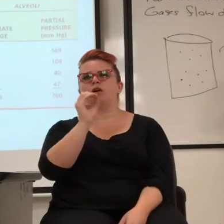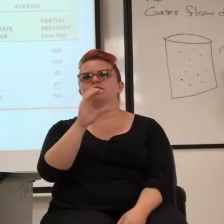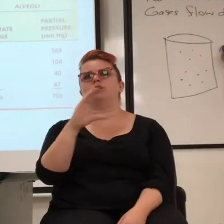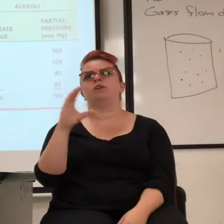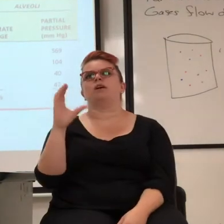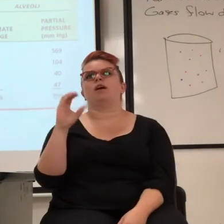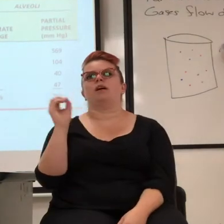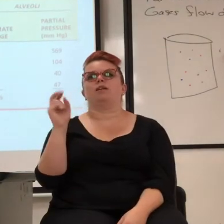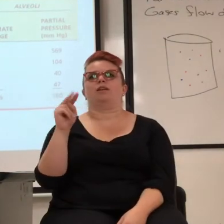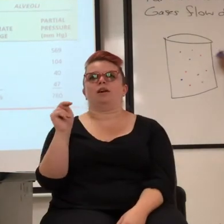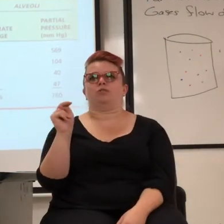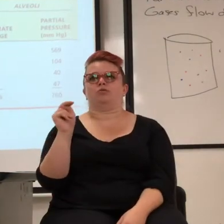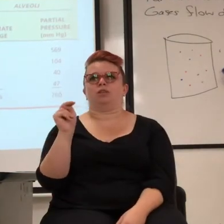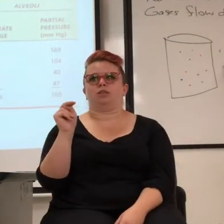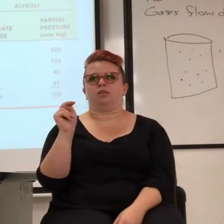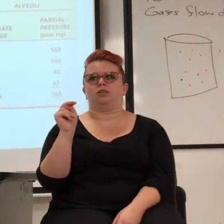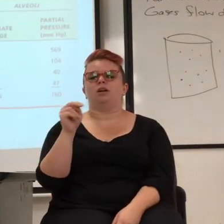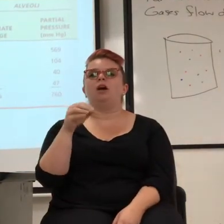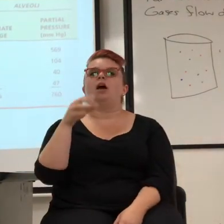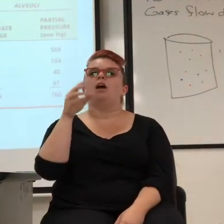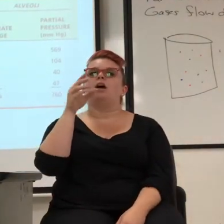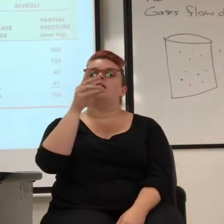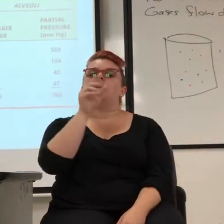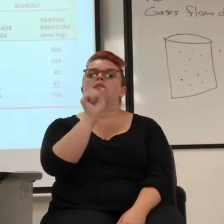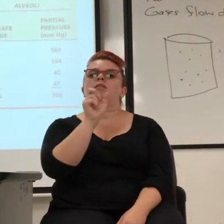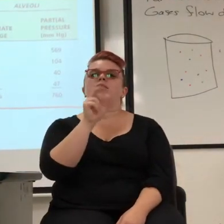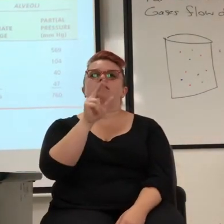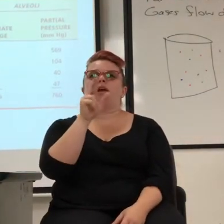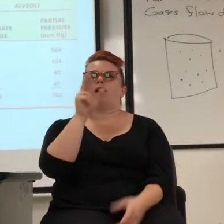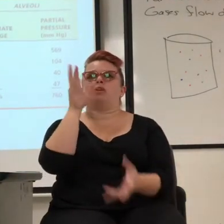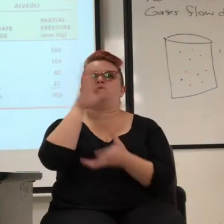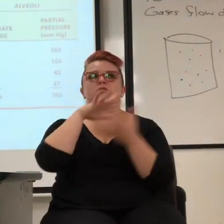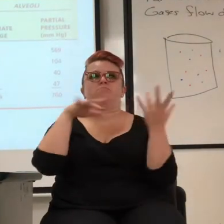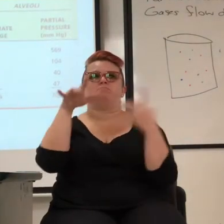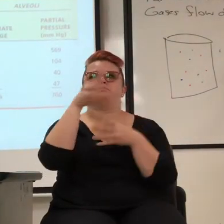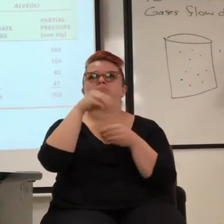And the air you breathe is in the atmosphere. Not contained in a canister.